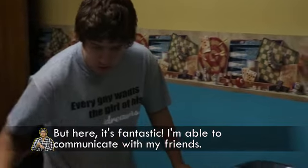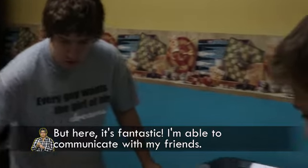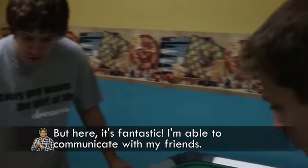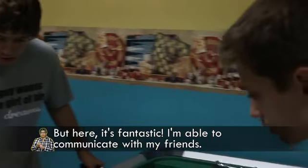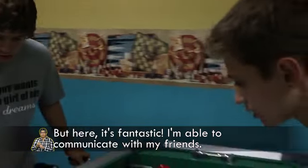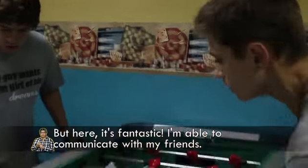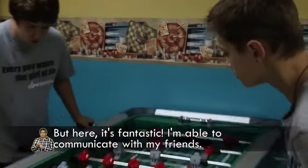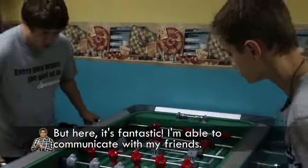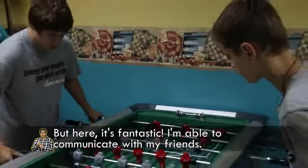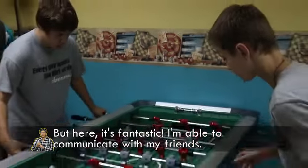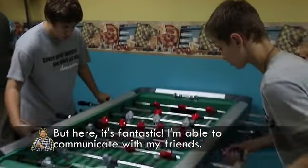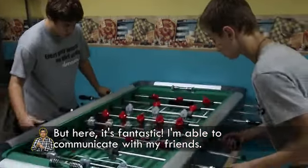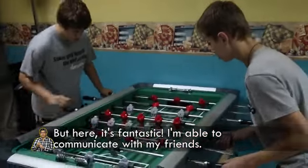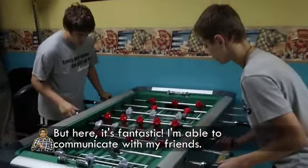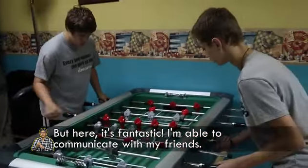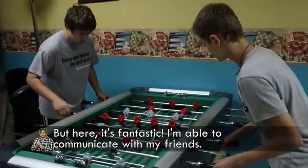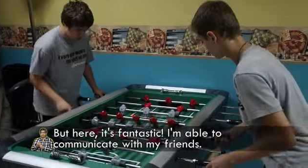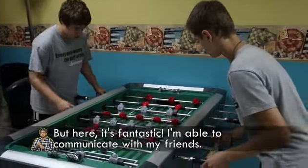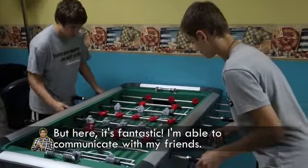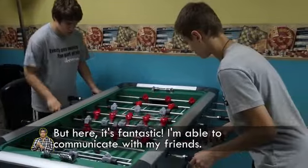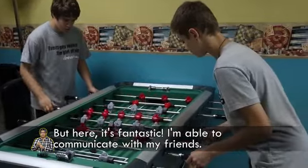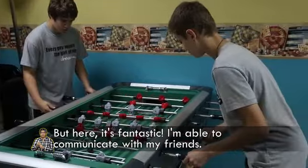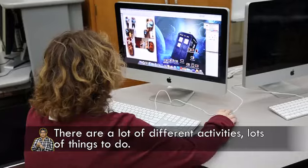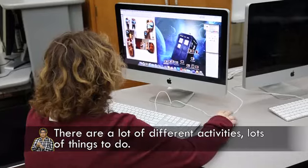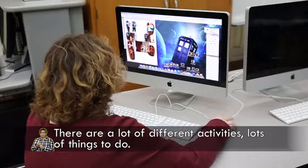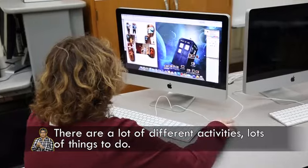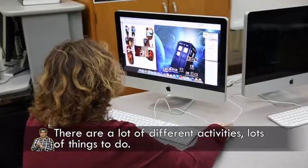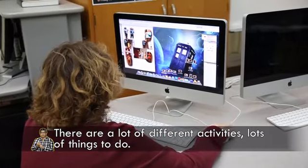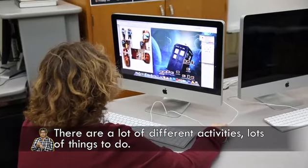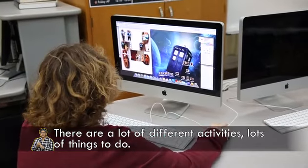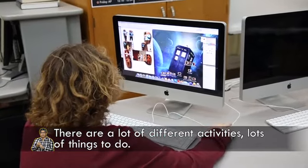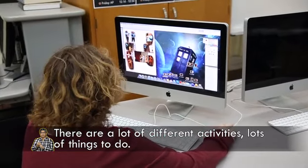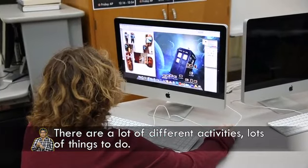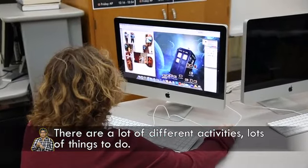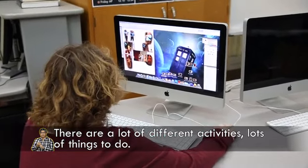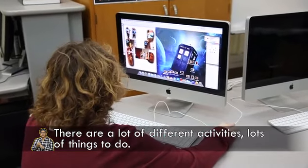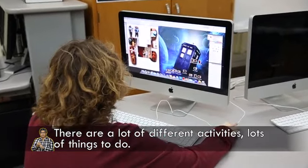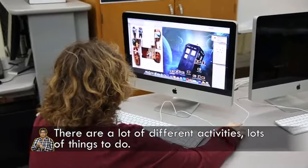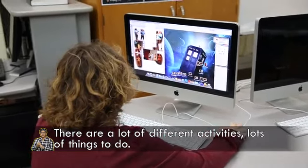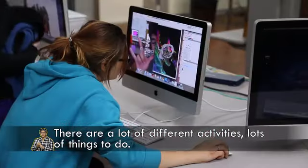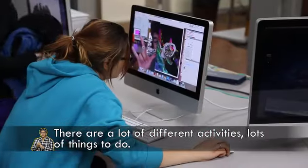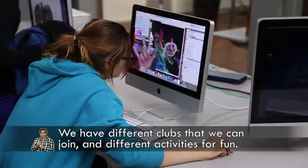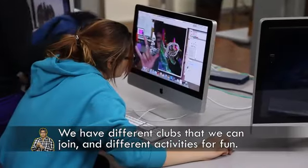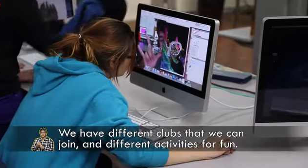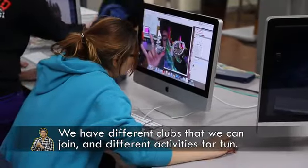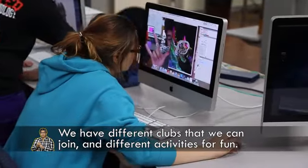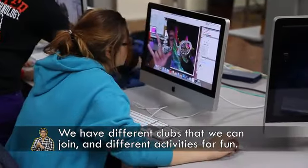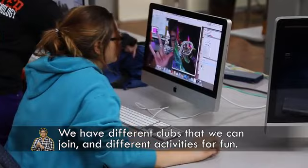it's fantastic. I'm able to communicate with my friends. There are a lot of different activities, lots of things to do. We have